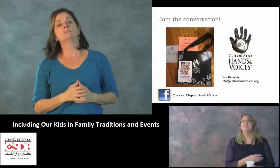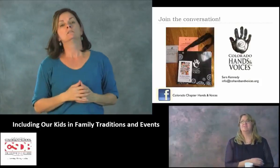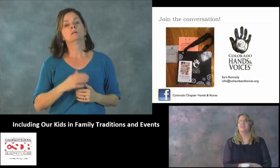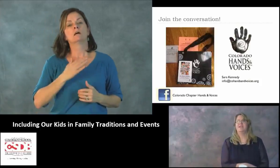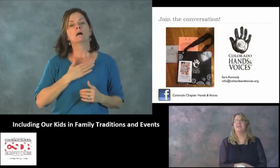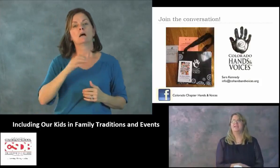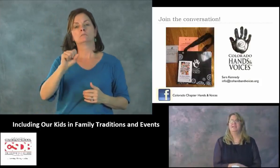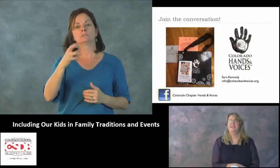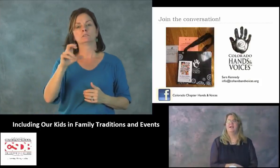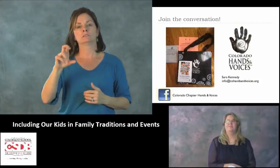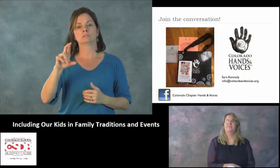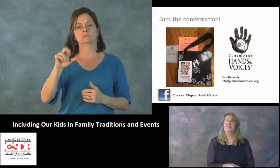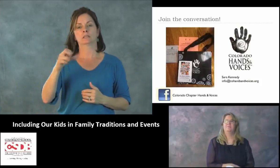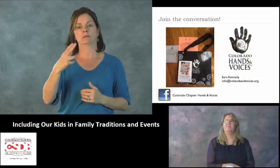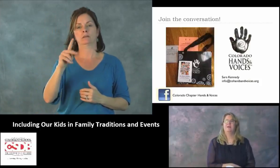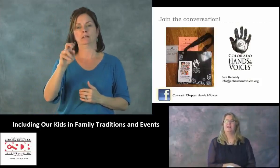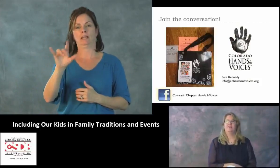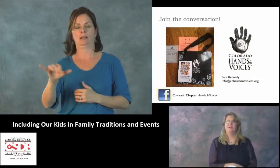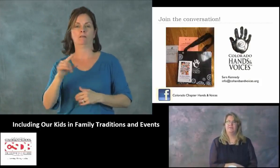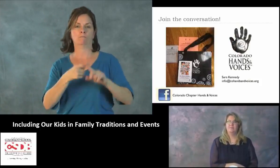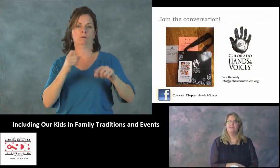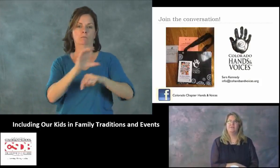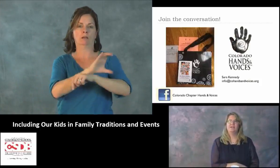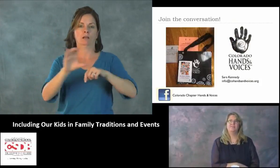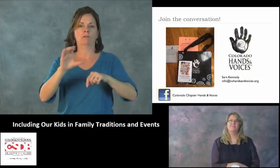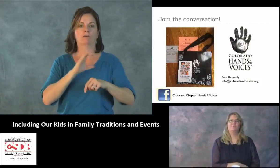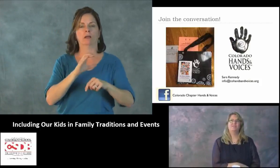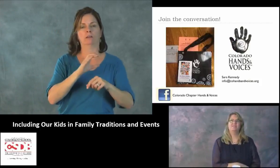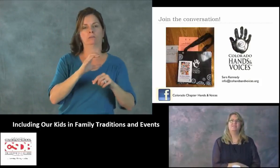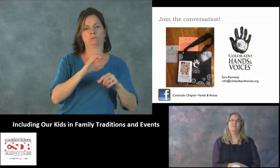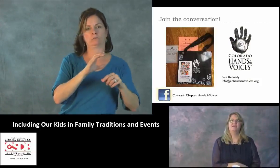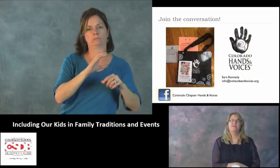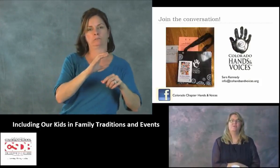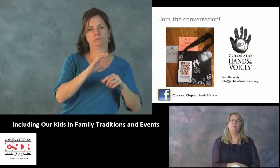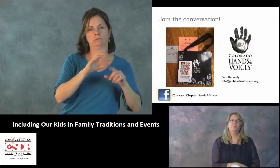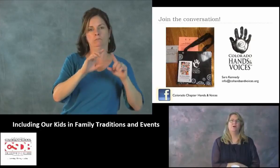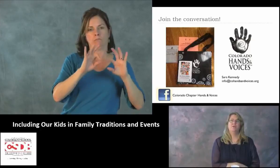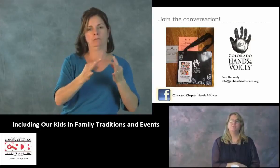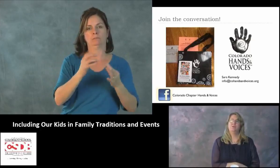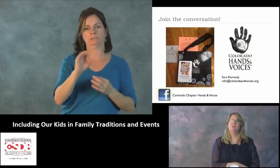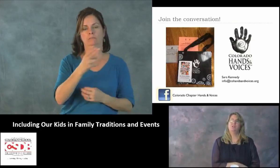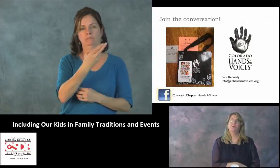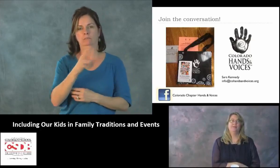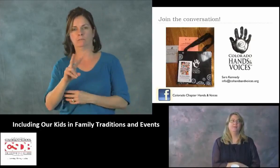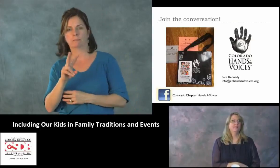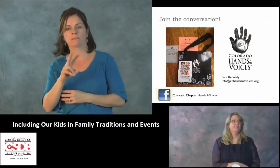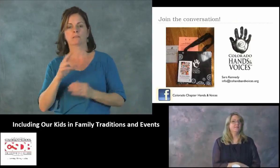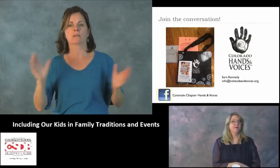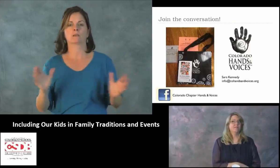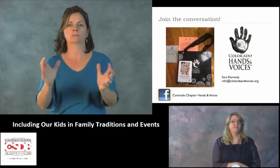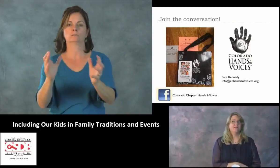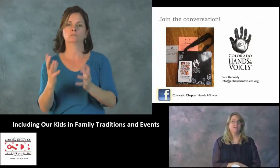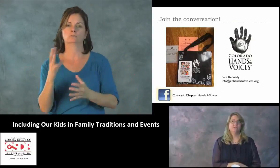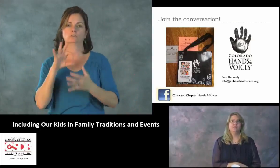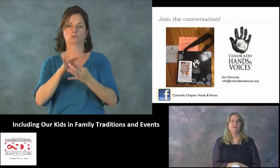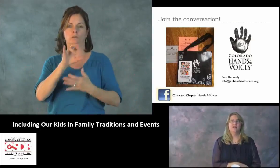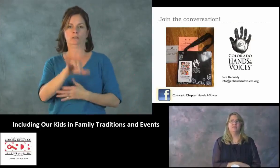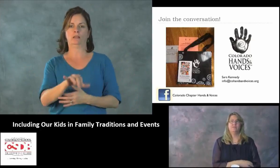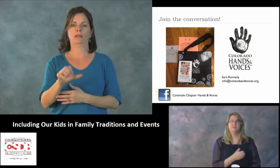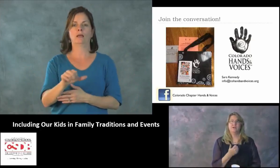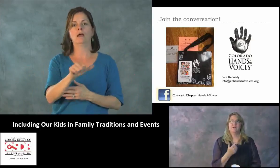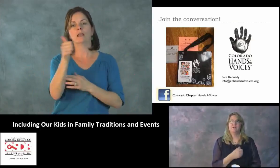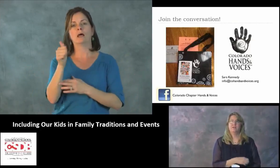again, I'm Sarah Kennedy. I'm from Colorado Families for Hands and Voices. We welcome you to join this conversation